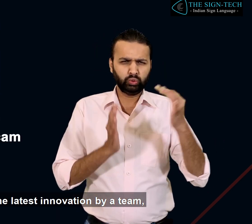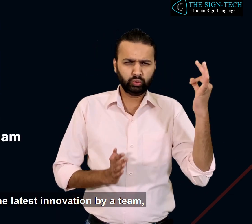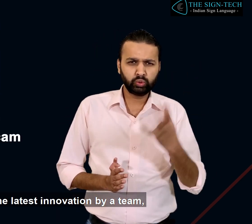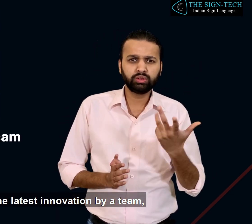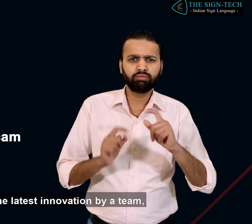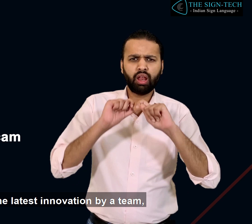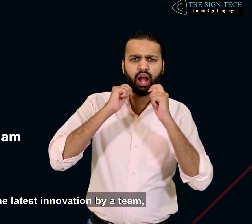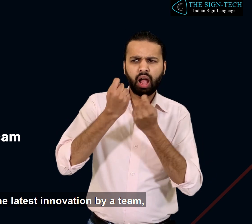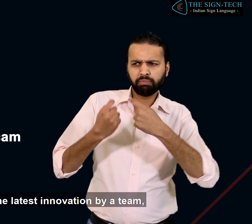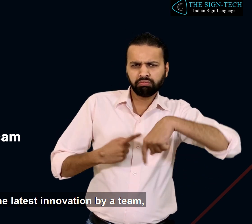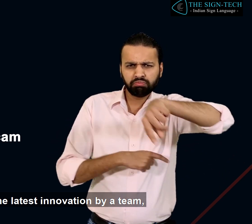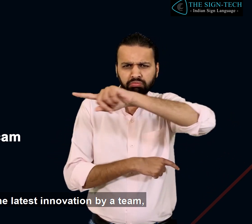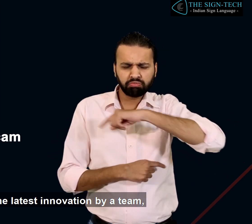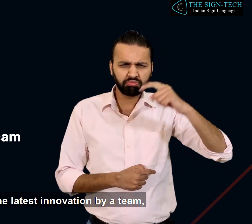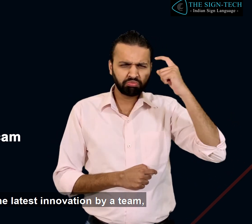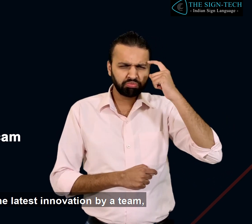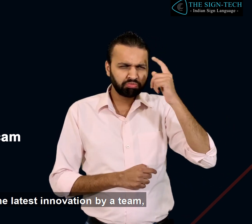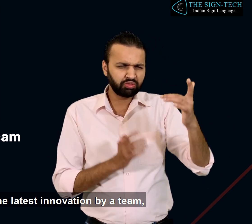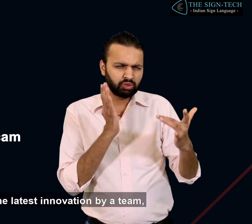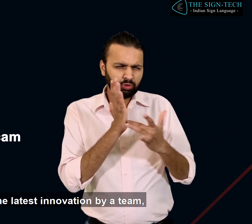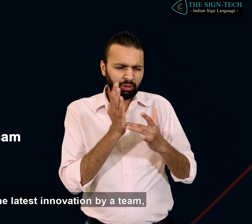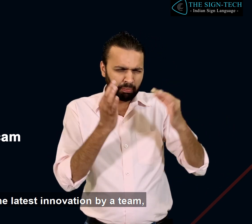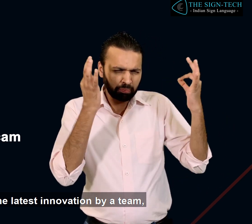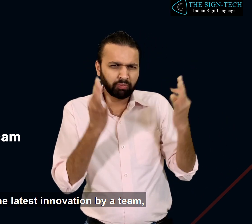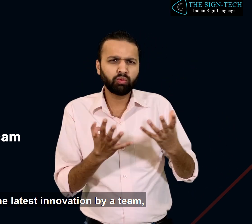The IRVM is the latest innovation by a team,